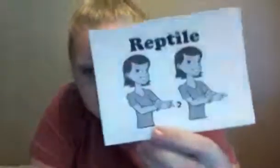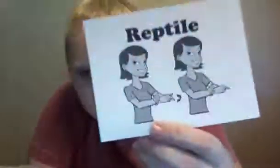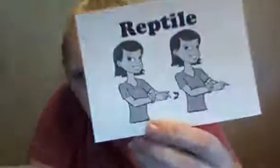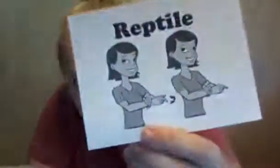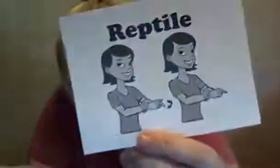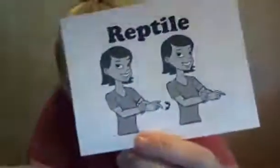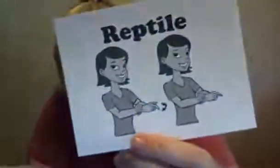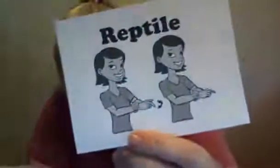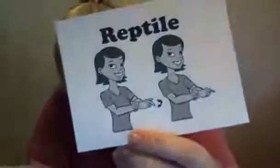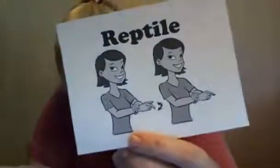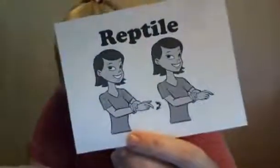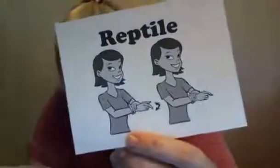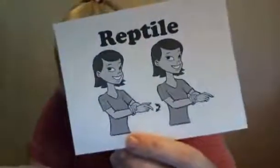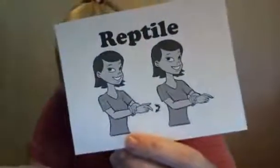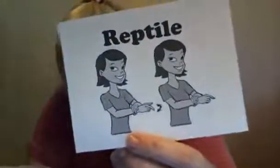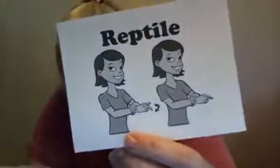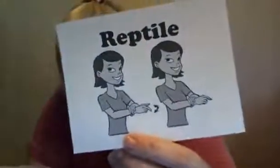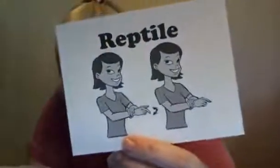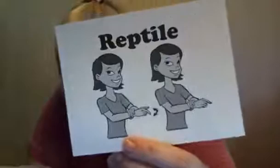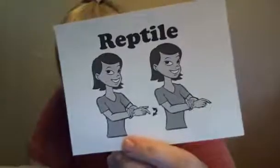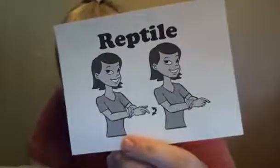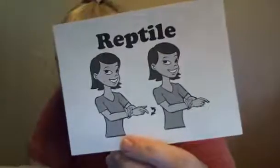is the sign for reptile.